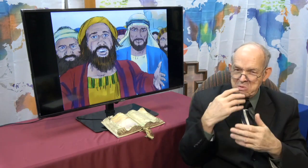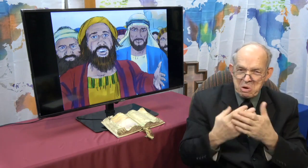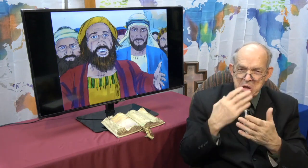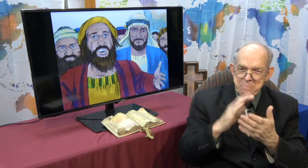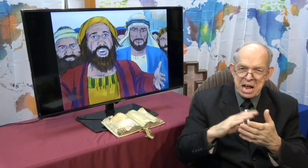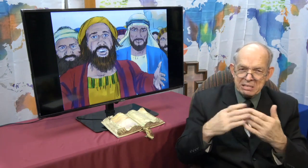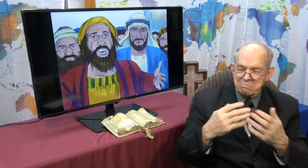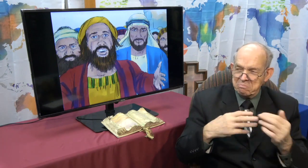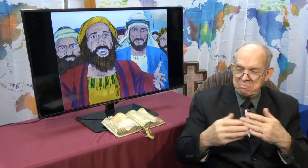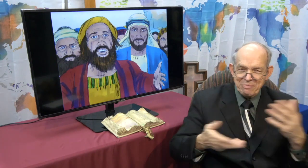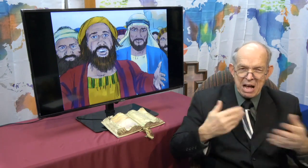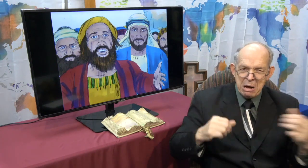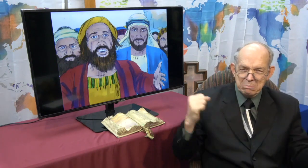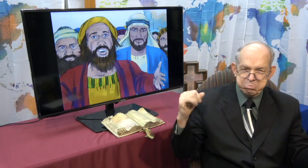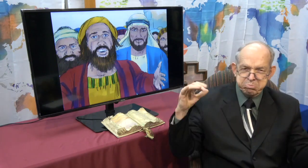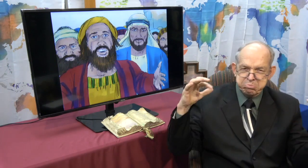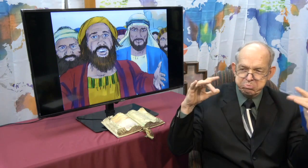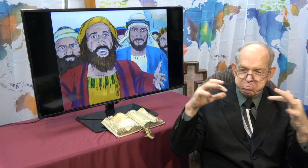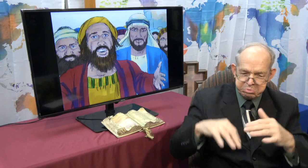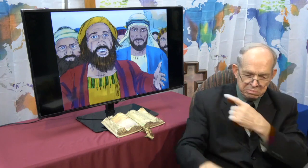Good a bear, a fat.